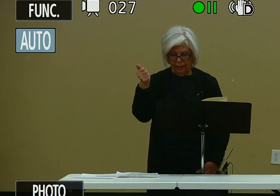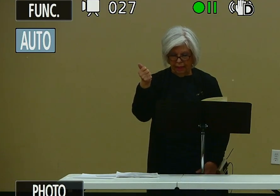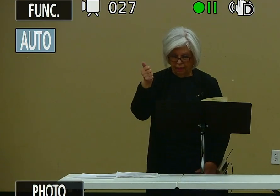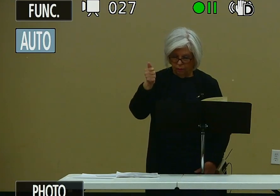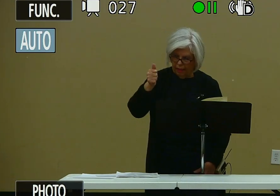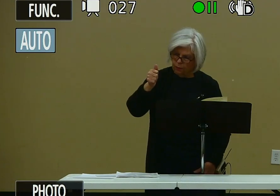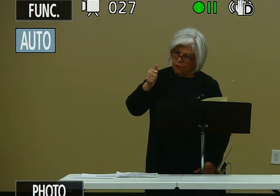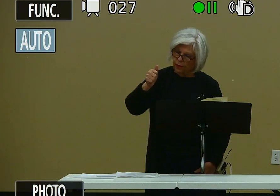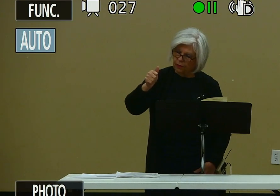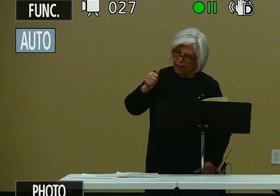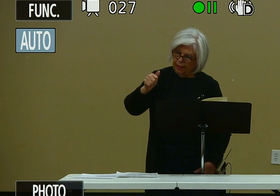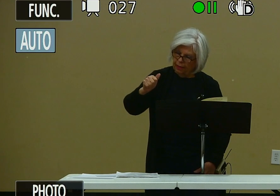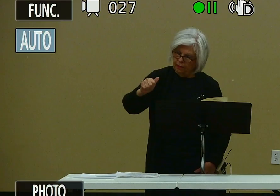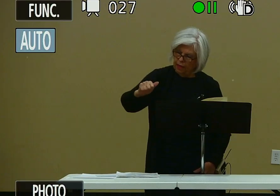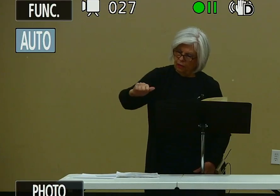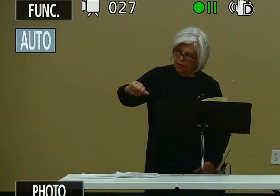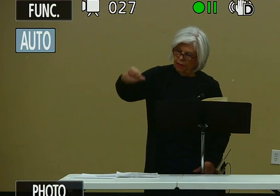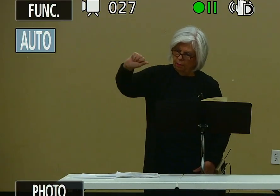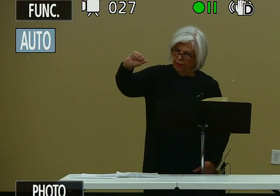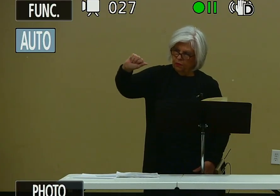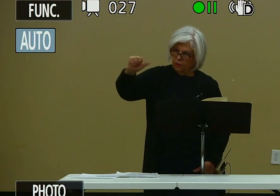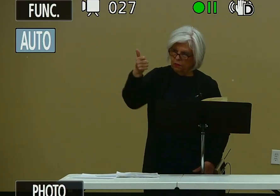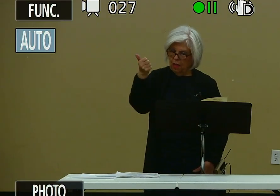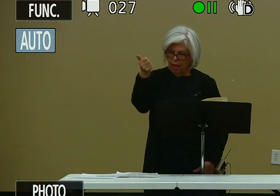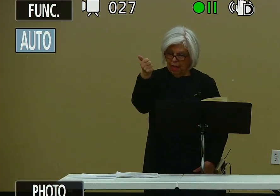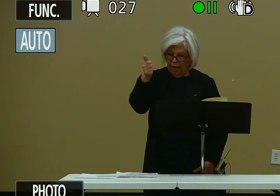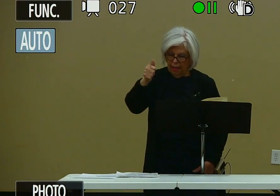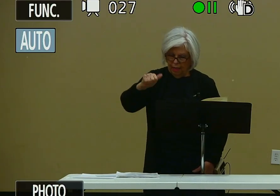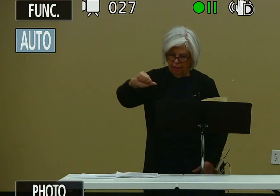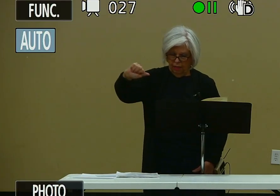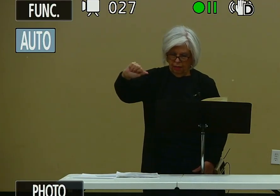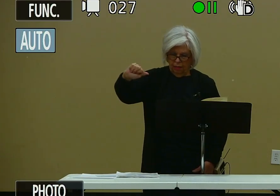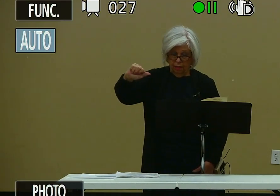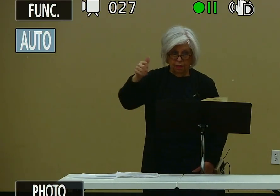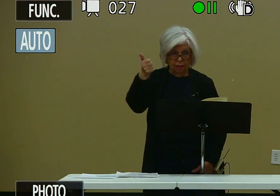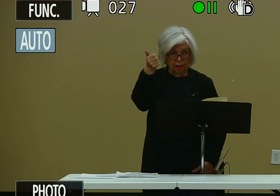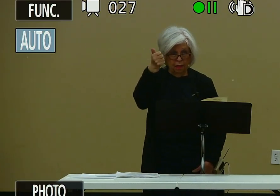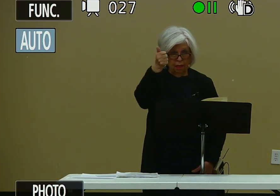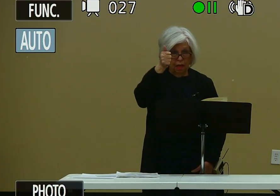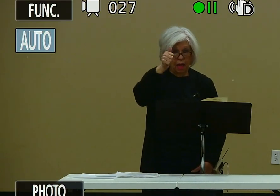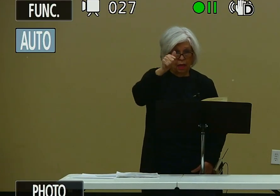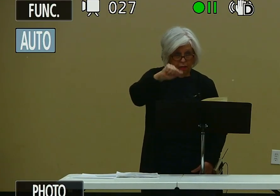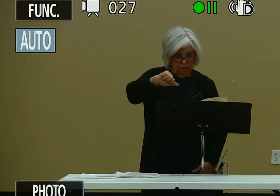Go like with your A hand down and up like this. Any. Any.